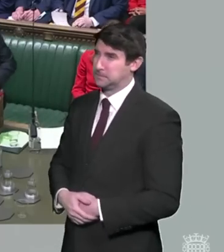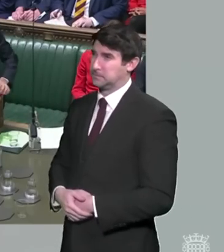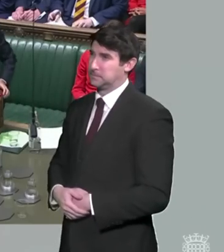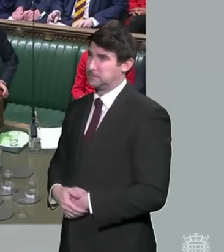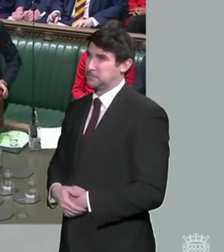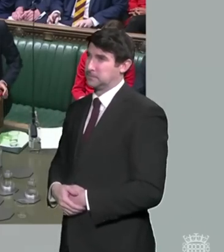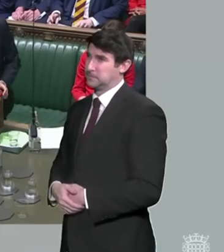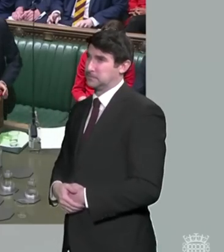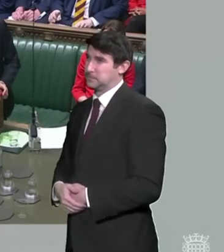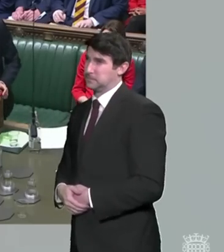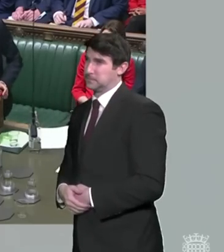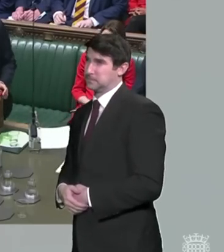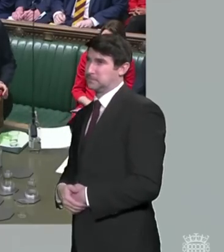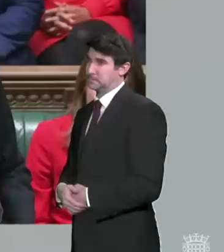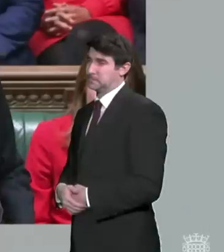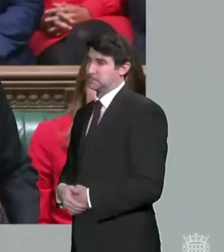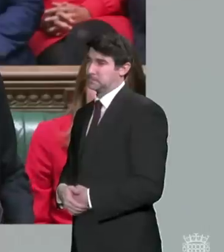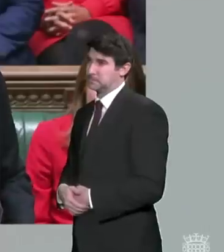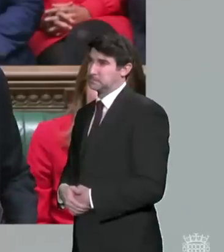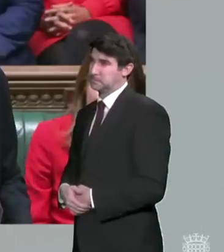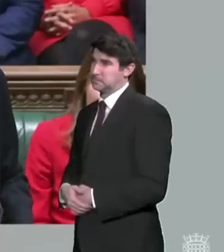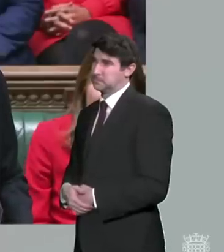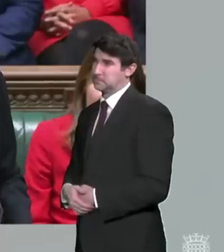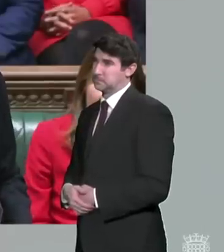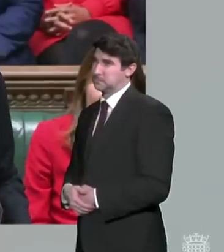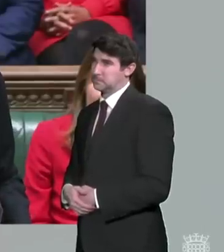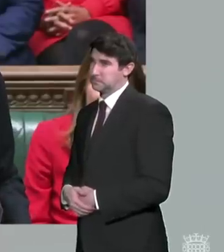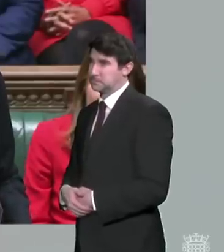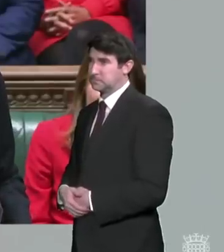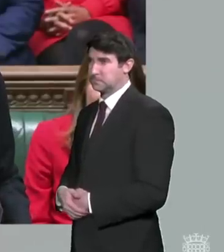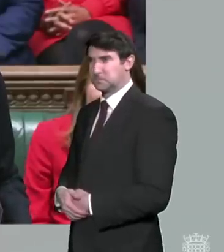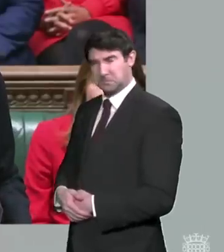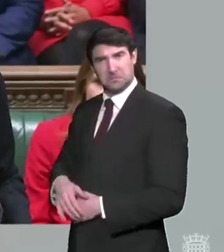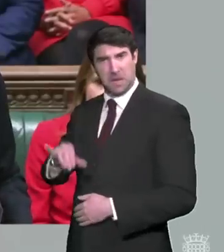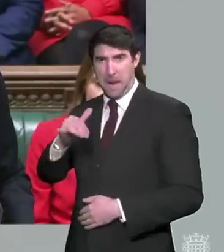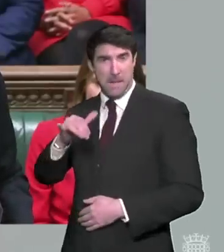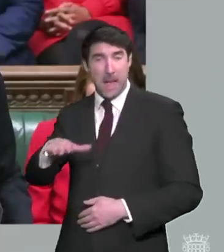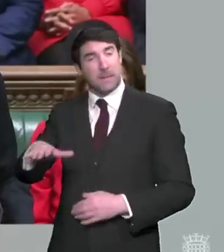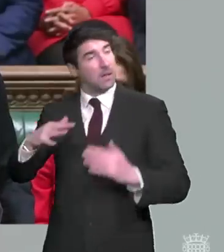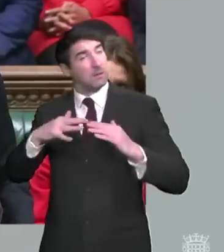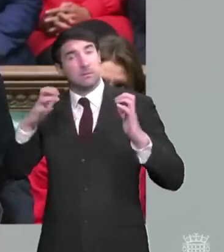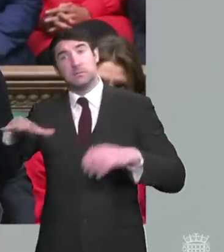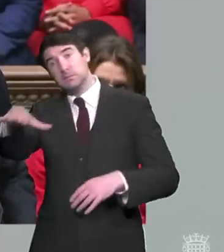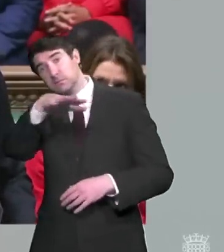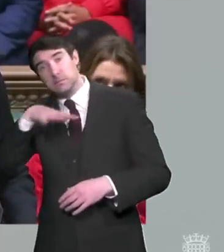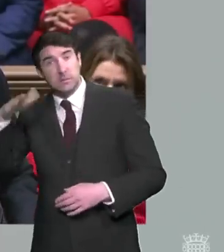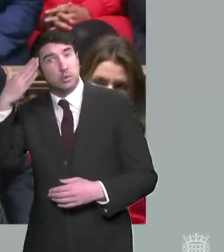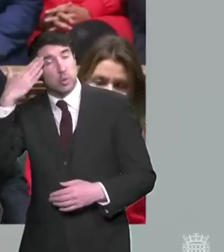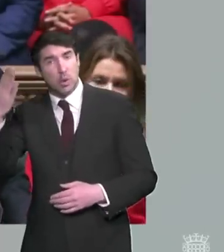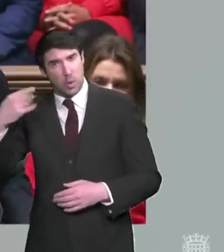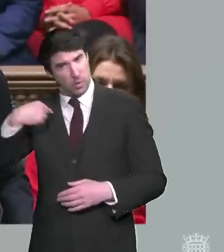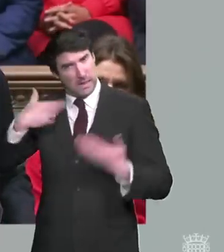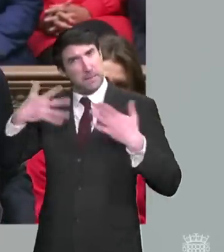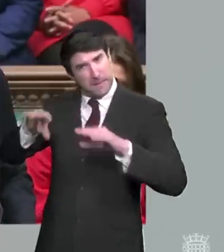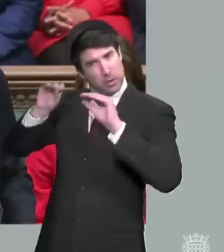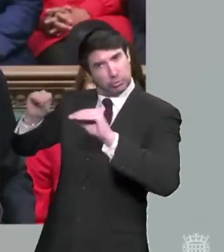Speaker, the House may not all be aware that actually we have continued to train Ukrainian soldiers because it's something that we have done for years before the